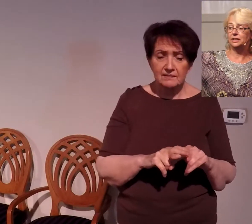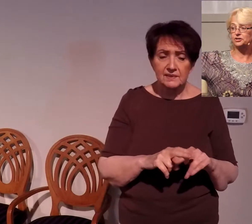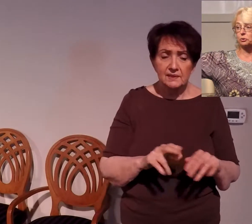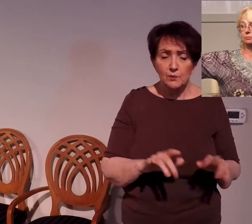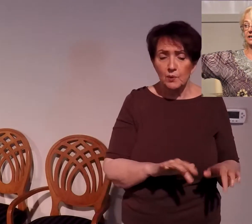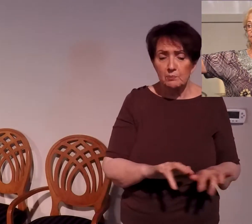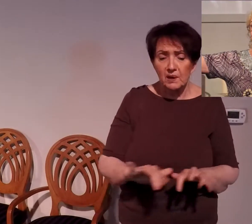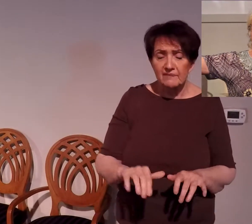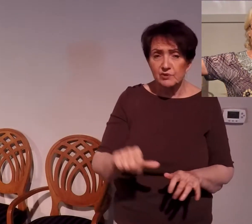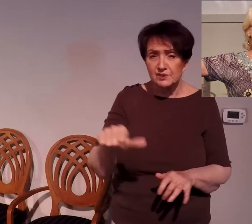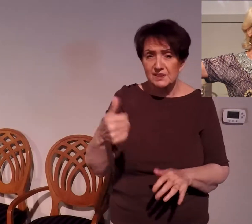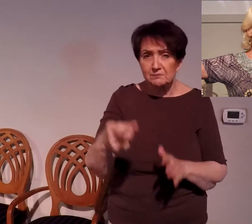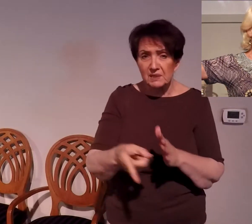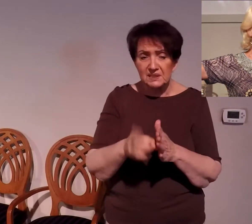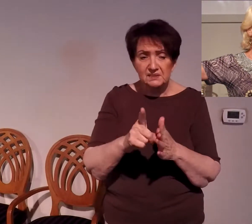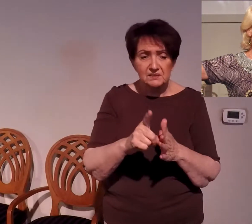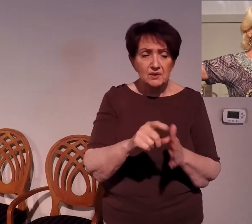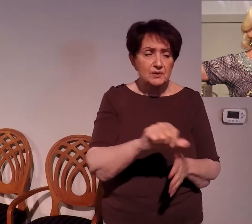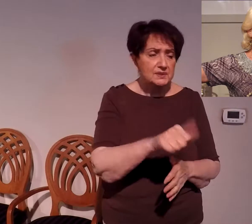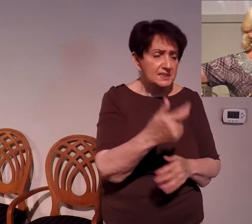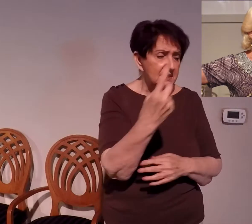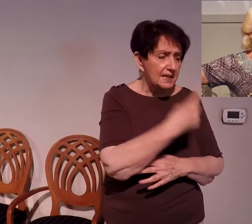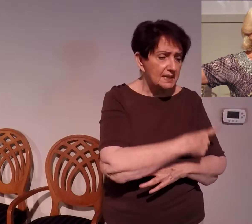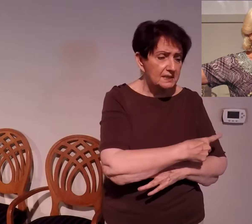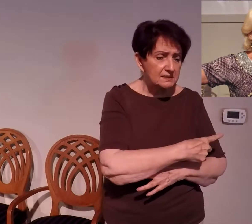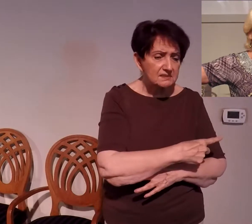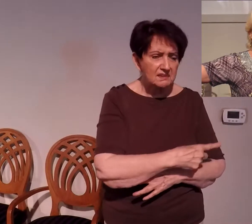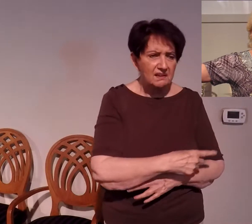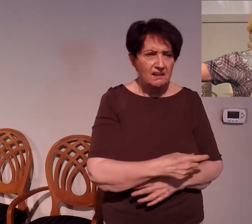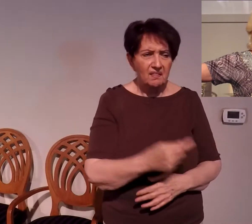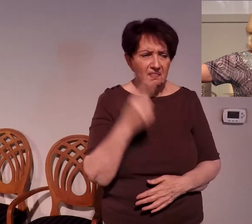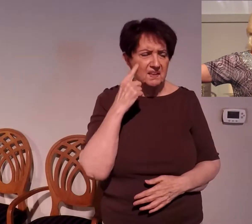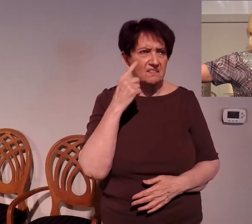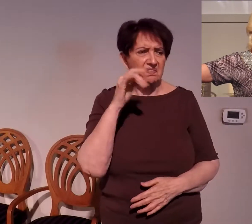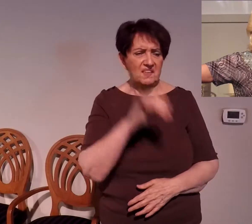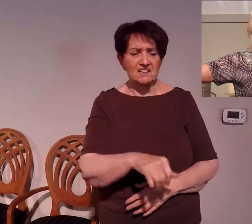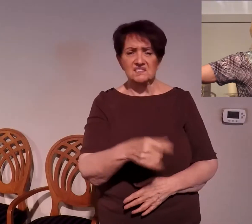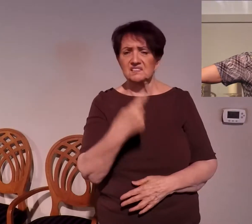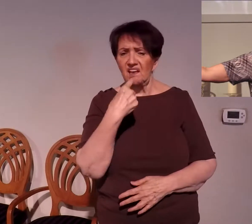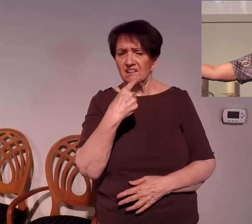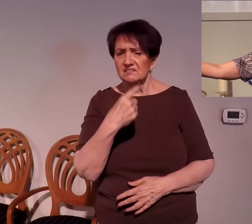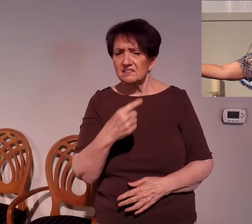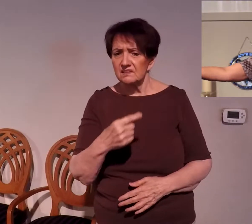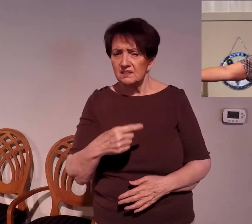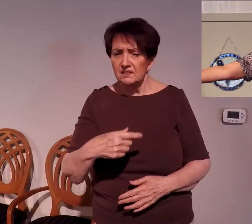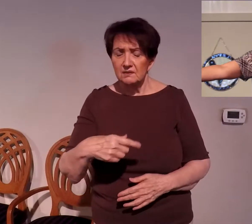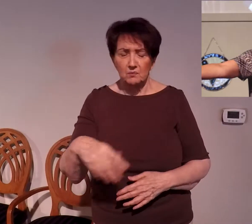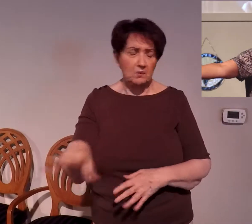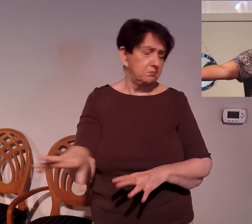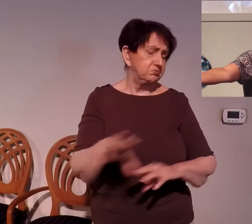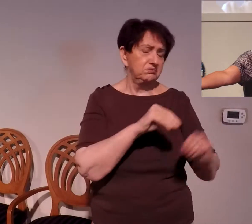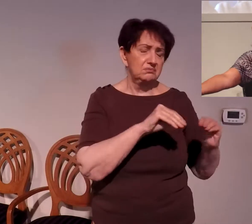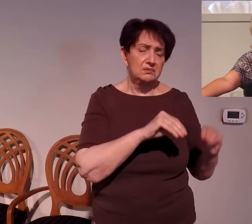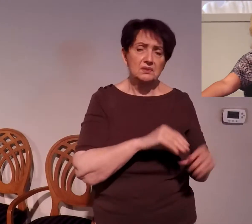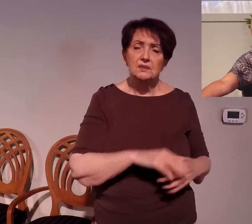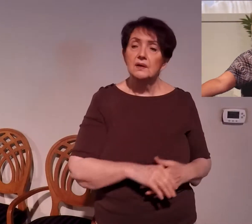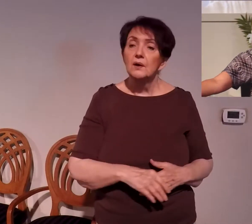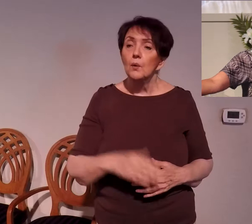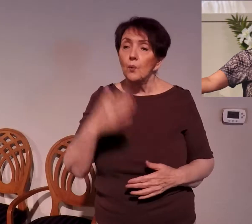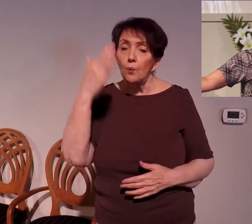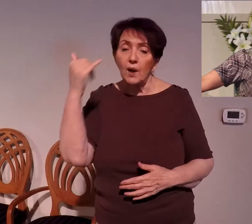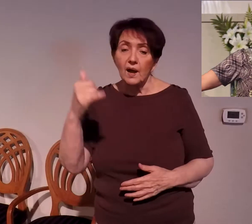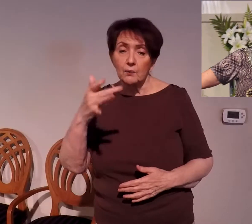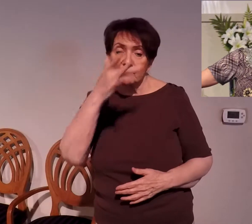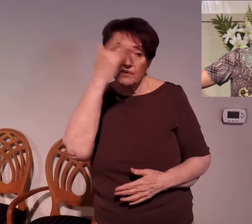10 minutes or we play for 10 days and we go, oh, this really sucks, right? And then we walk away. Why? Because as adults, we've forgotten